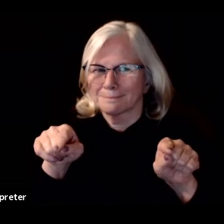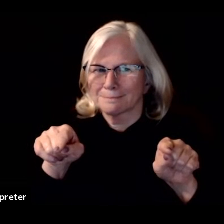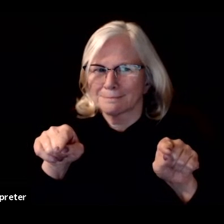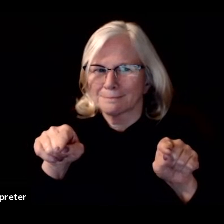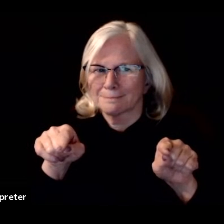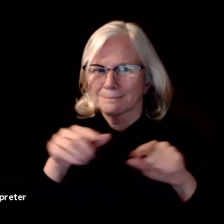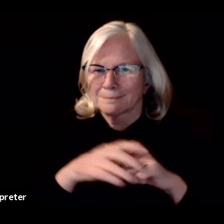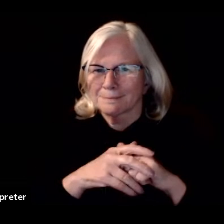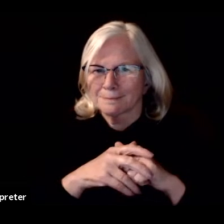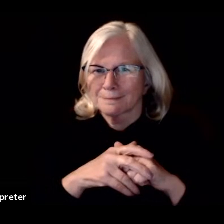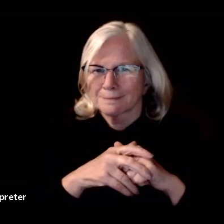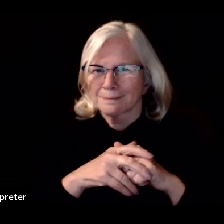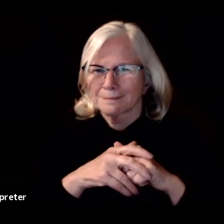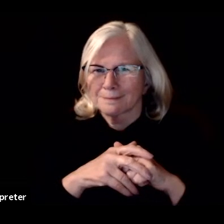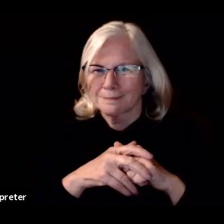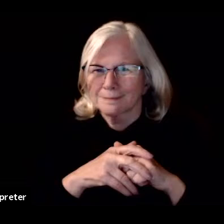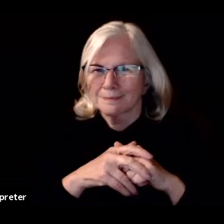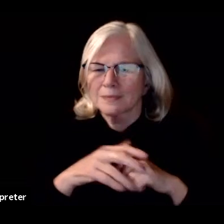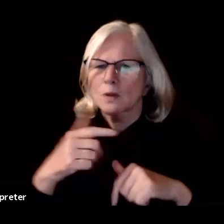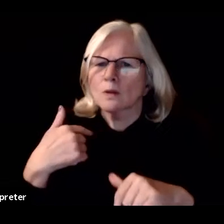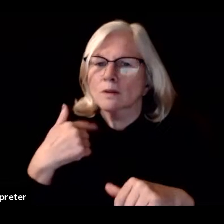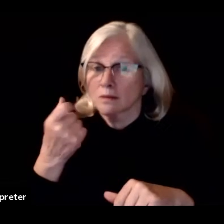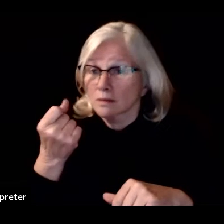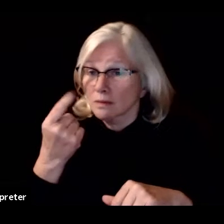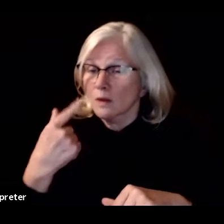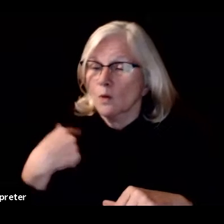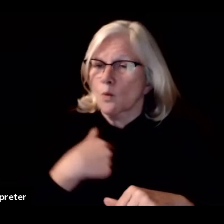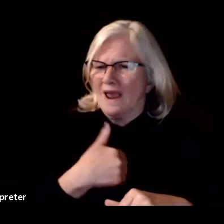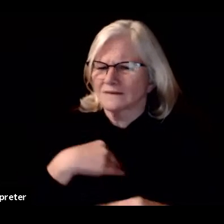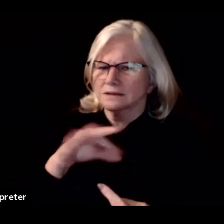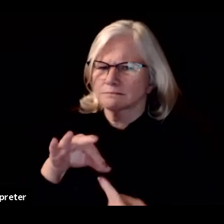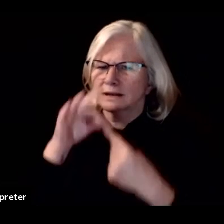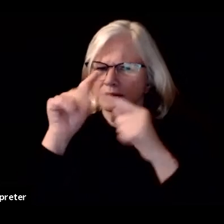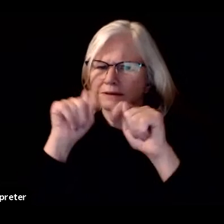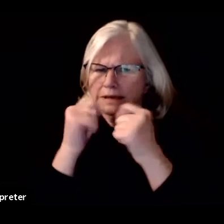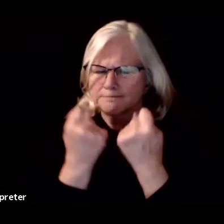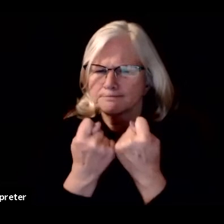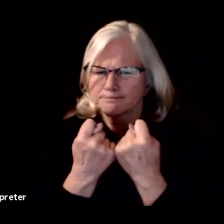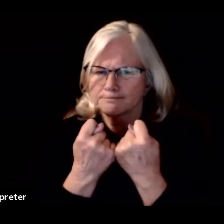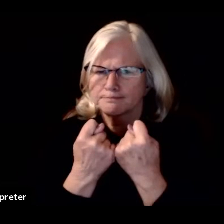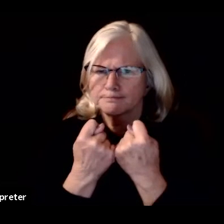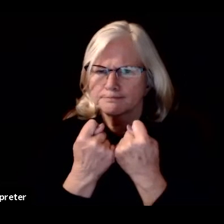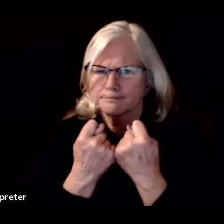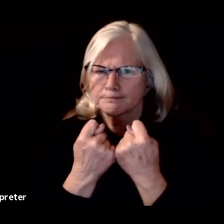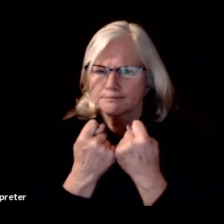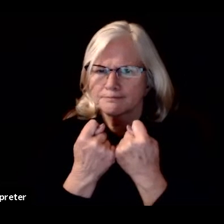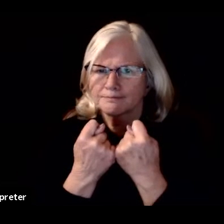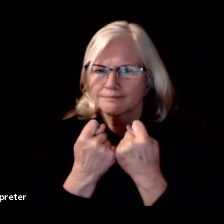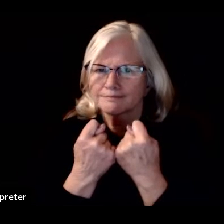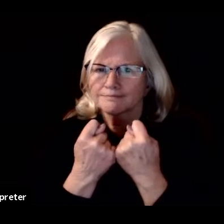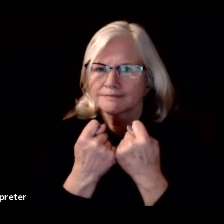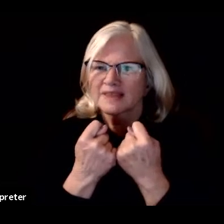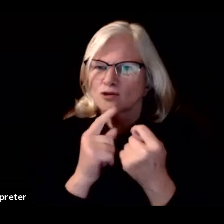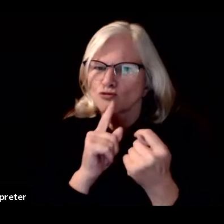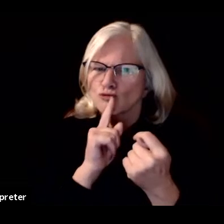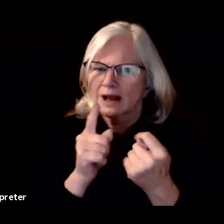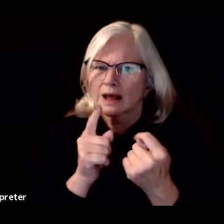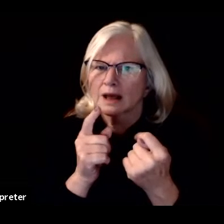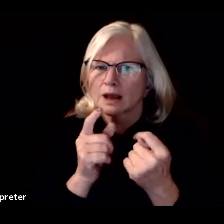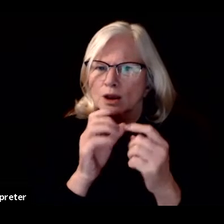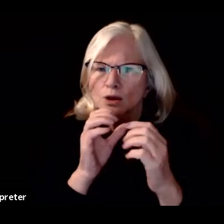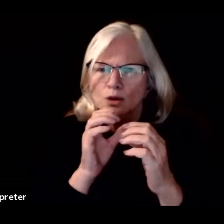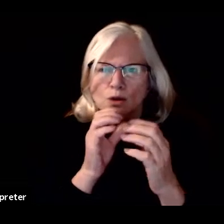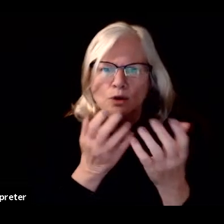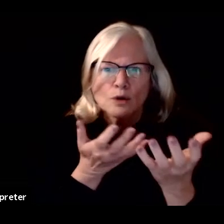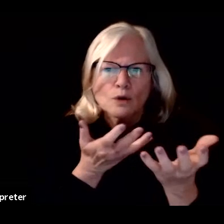a special team of epidemiologists that work with exposed healthcare workers. So when cases come through